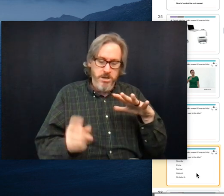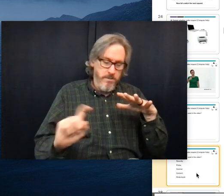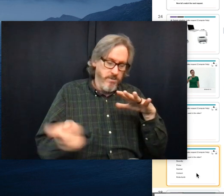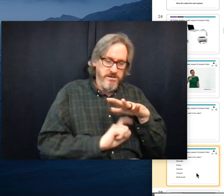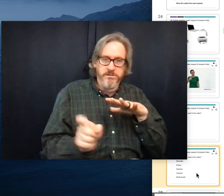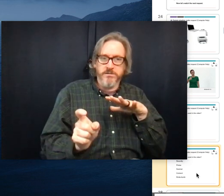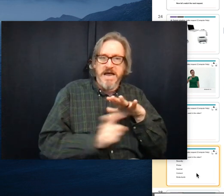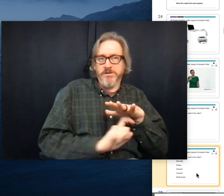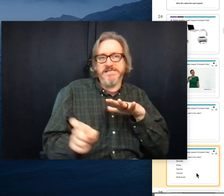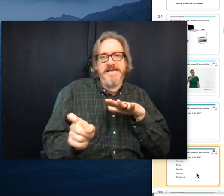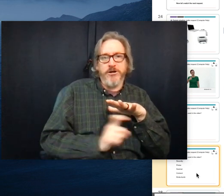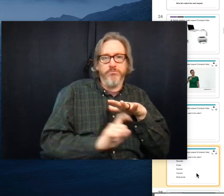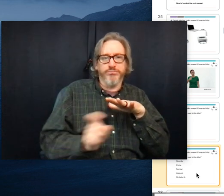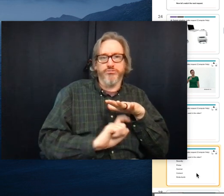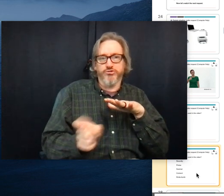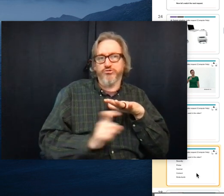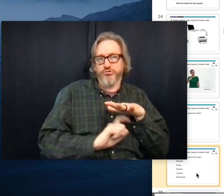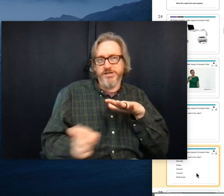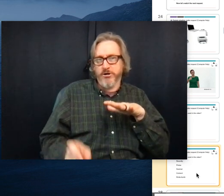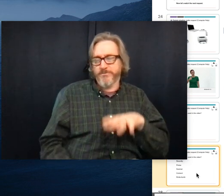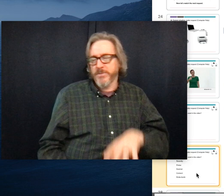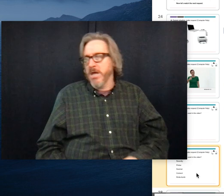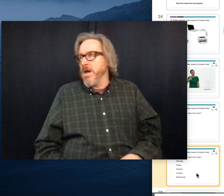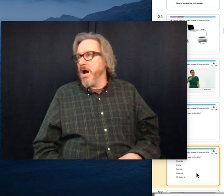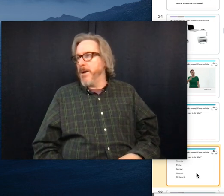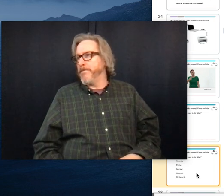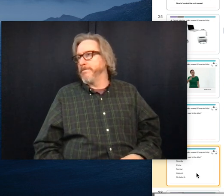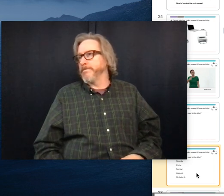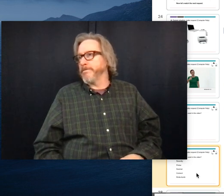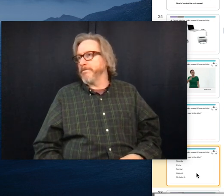sign, but now it's scanner.